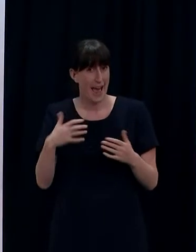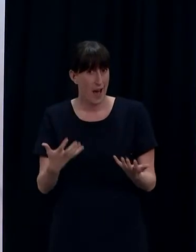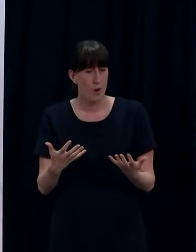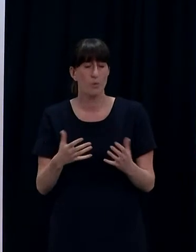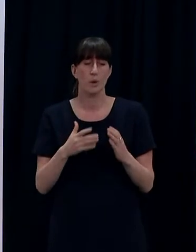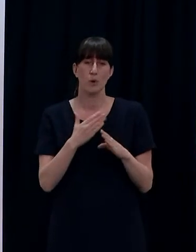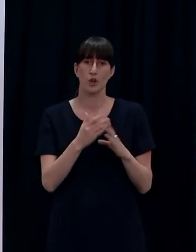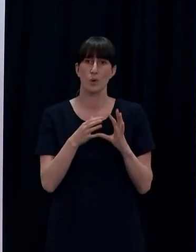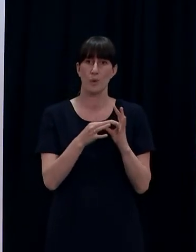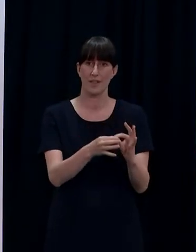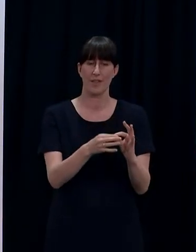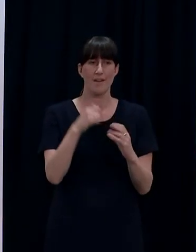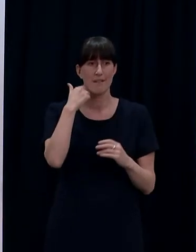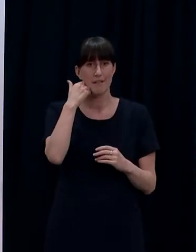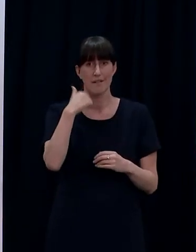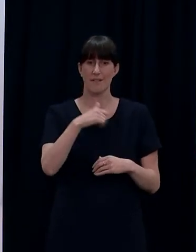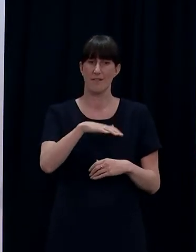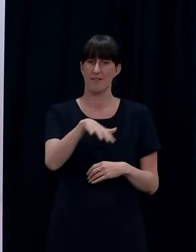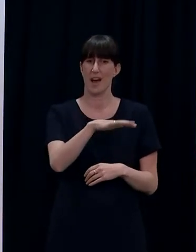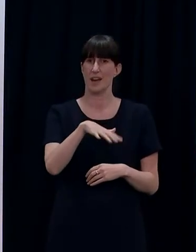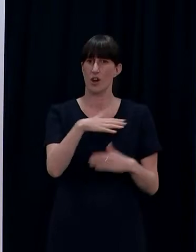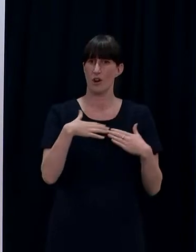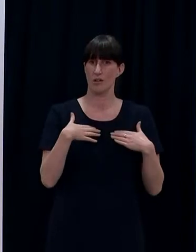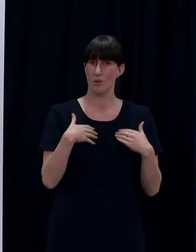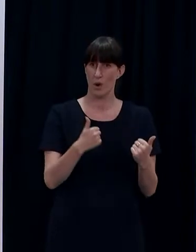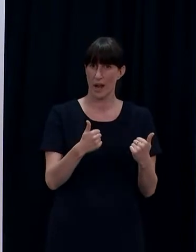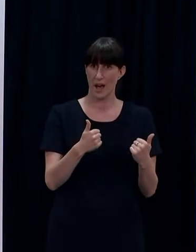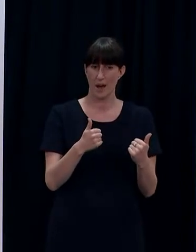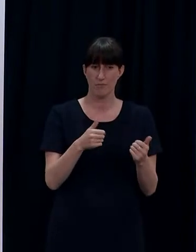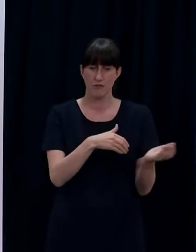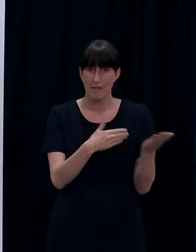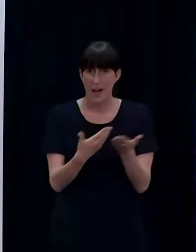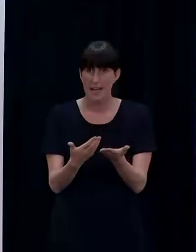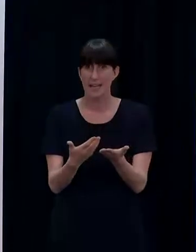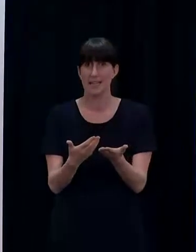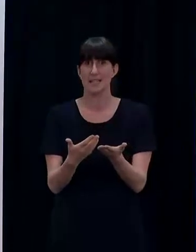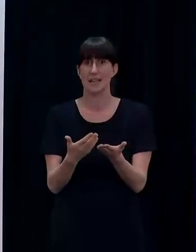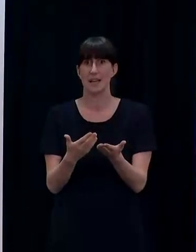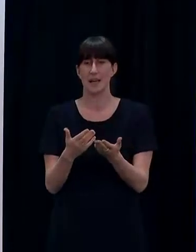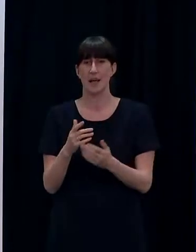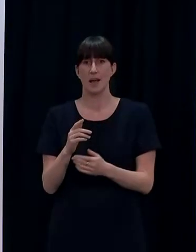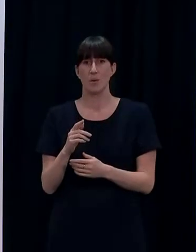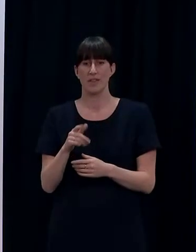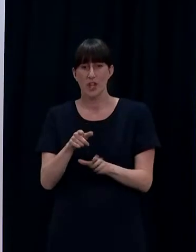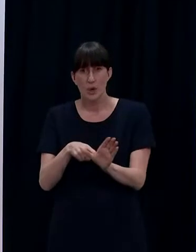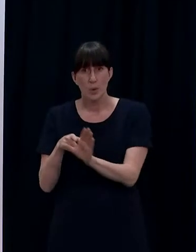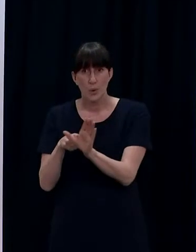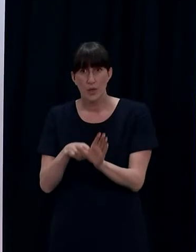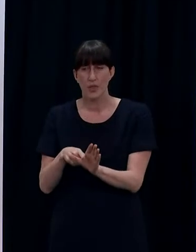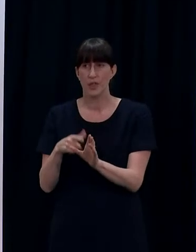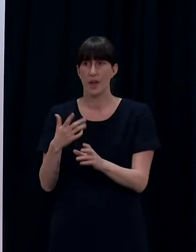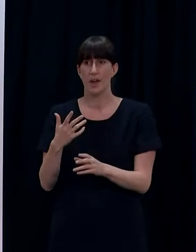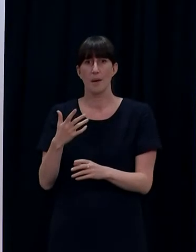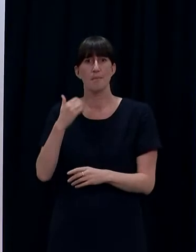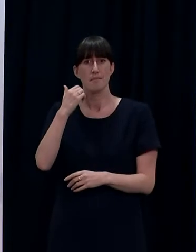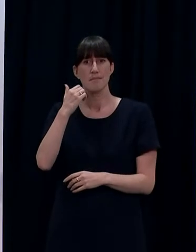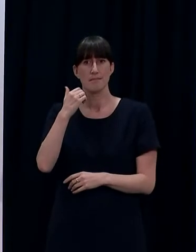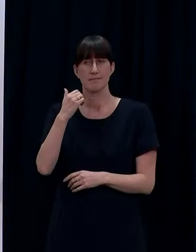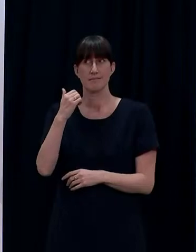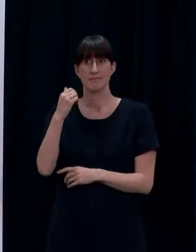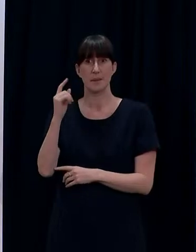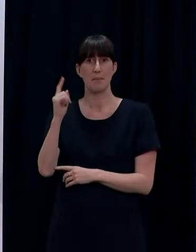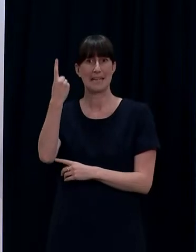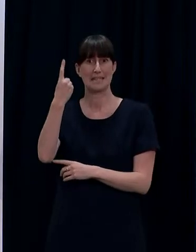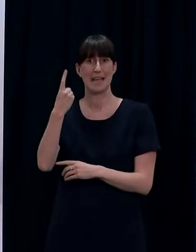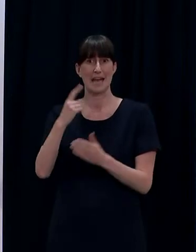health providers, particular focus on rangatahi within that. Minister Henare, as I know, had spoken about that before. So